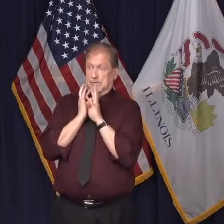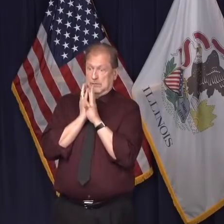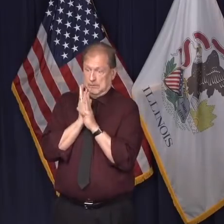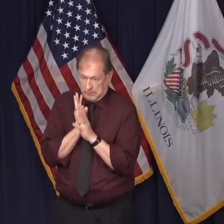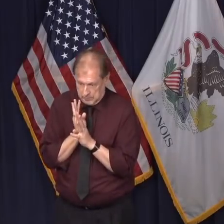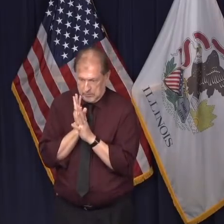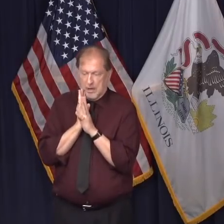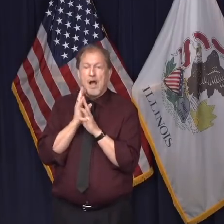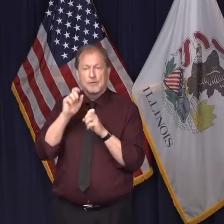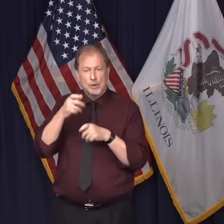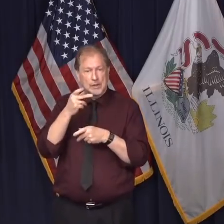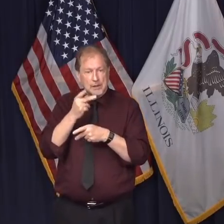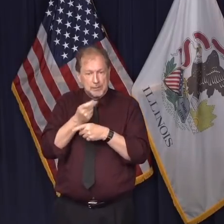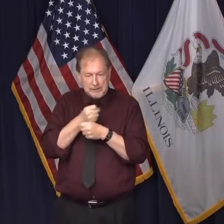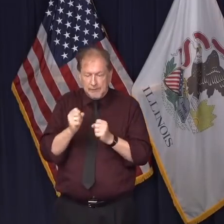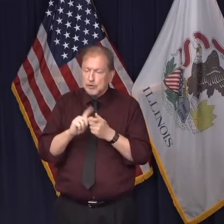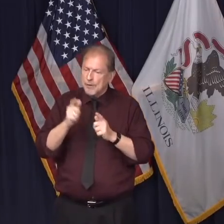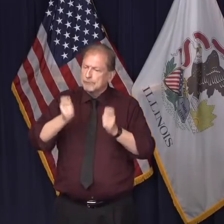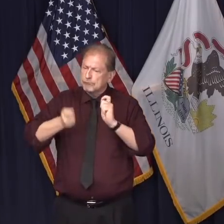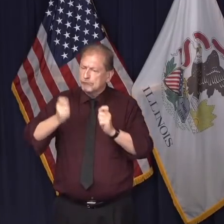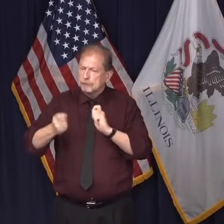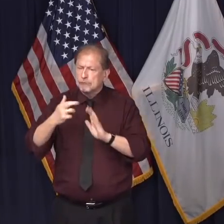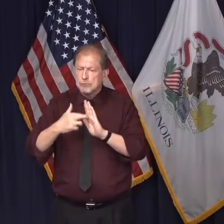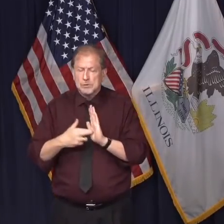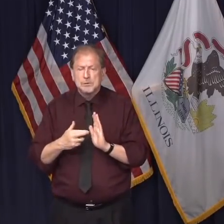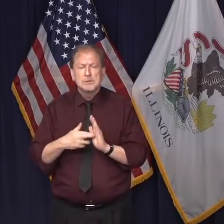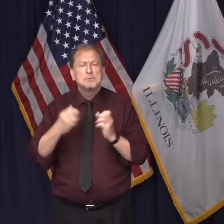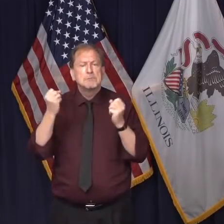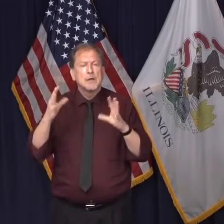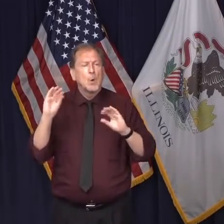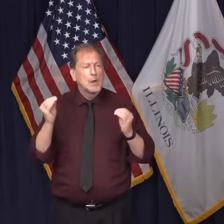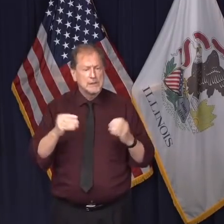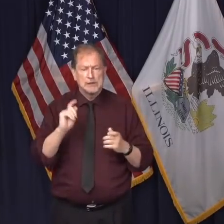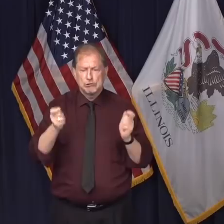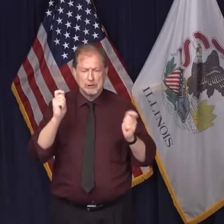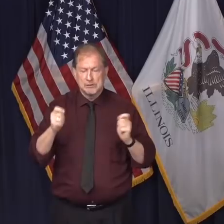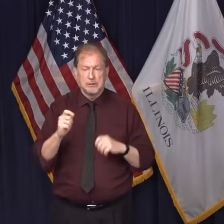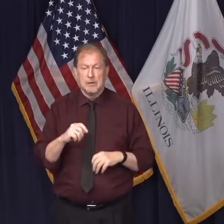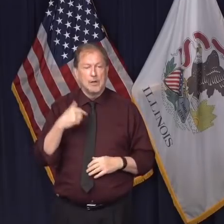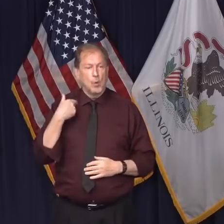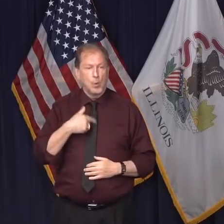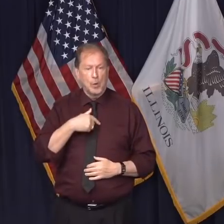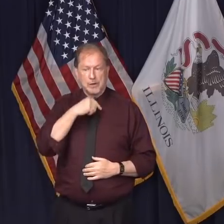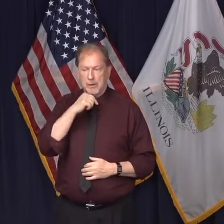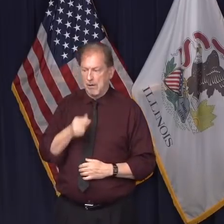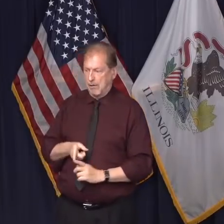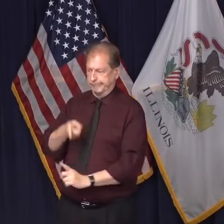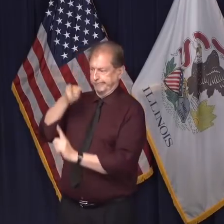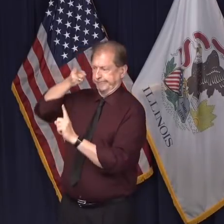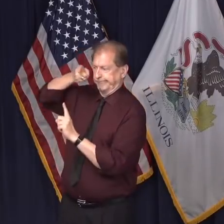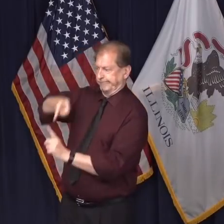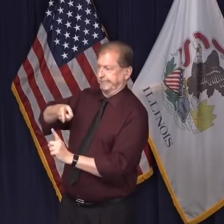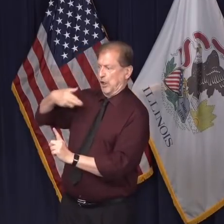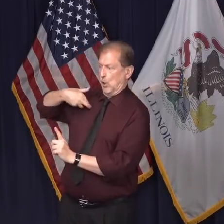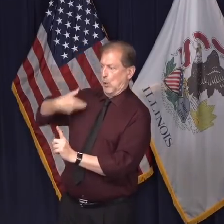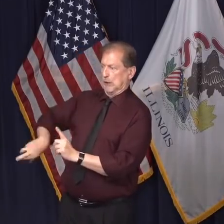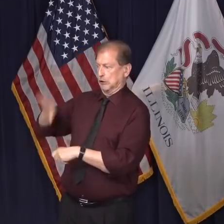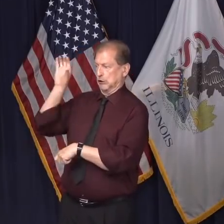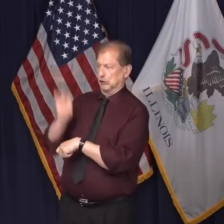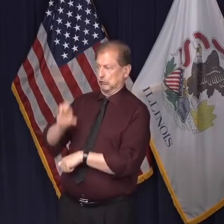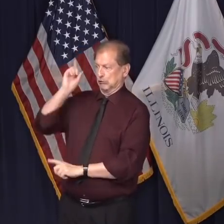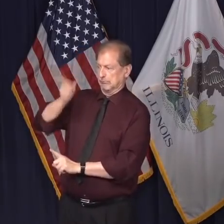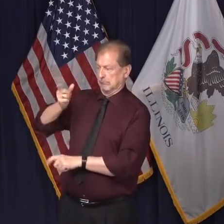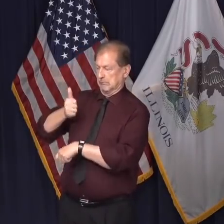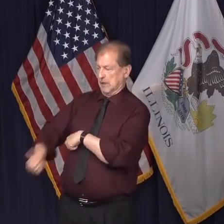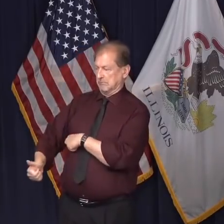that lots of organizations have made those adjustments. Nothing is directed here at a religious organization that happens to have